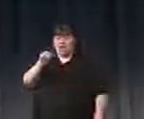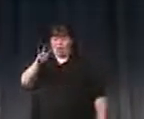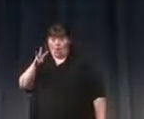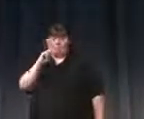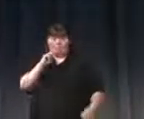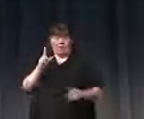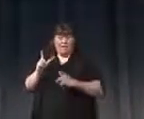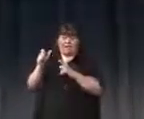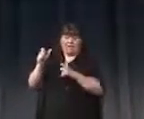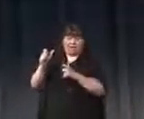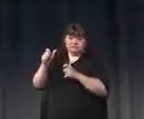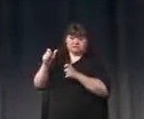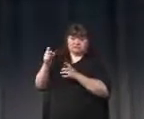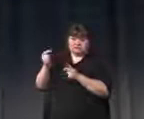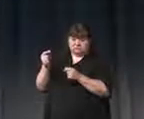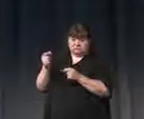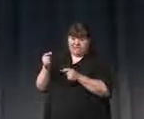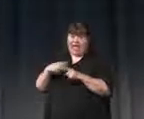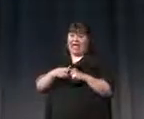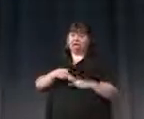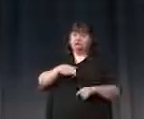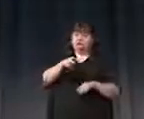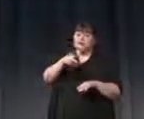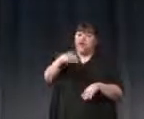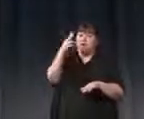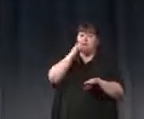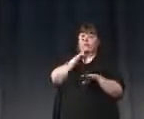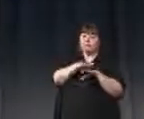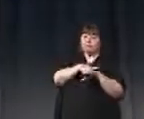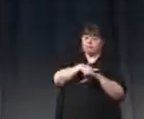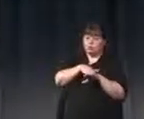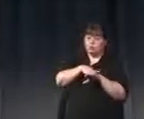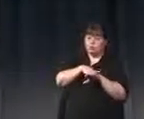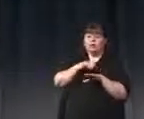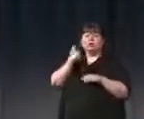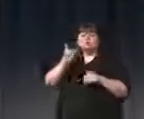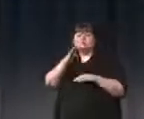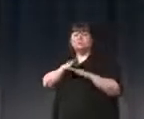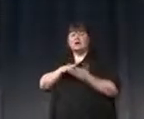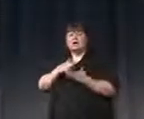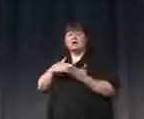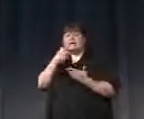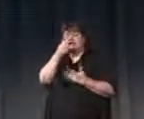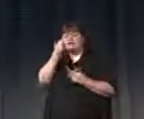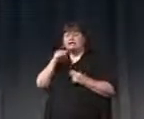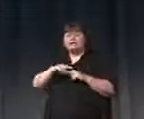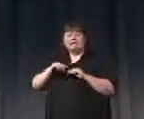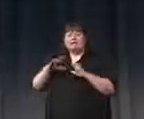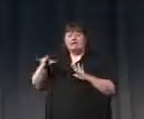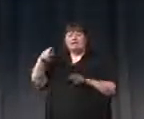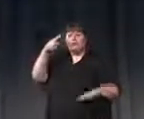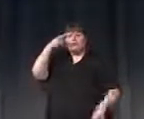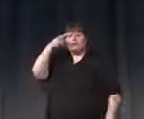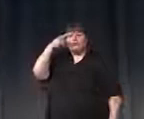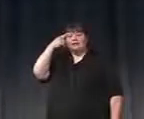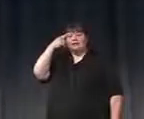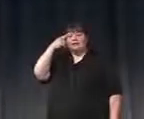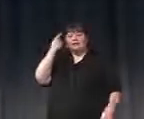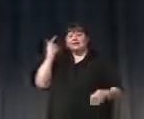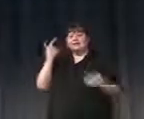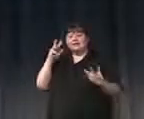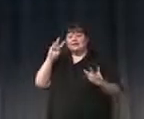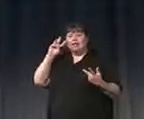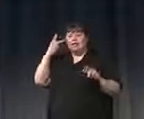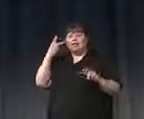will be decaying fast, and the high frequencies will be decaying slow. What's really interesting about this is that it's very clear that your brain does not want to interpret